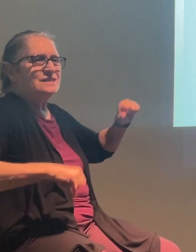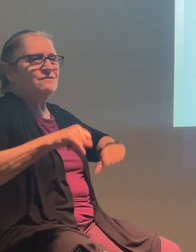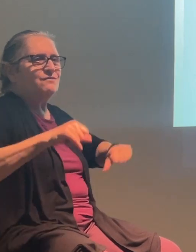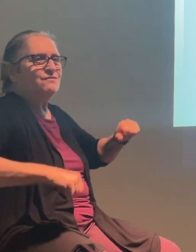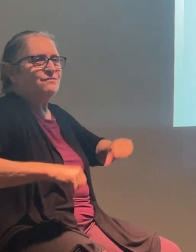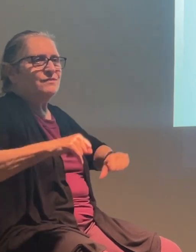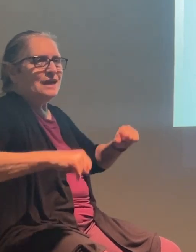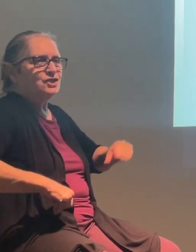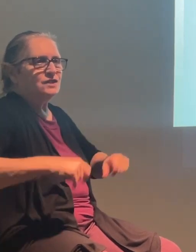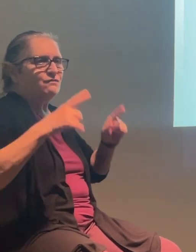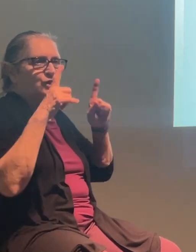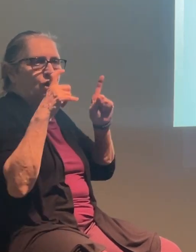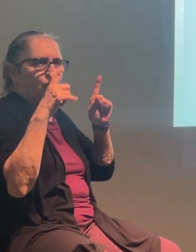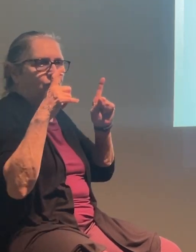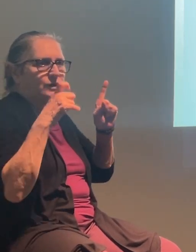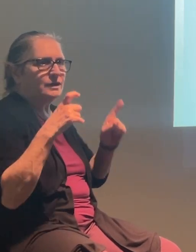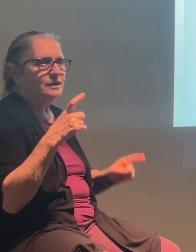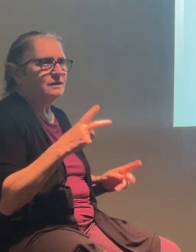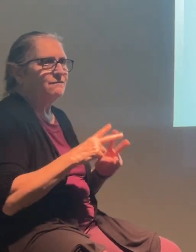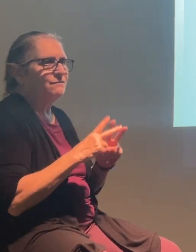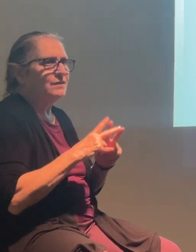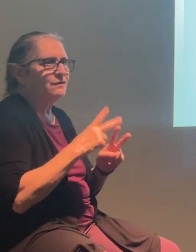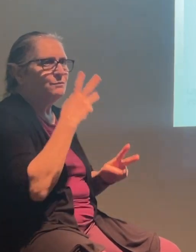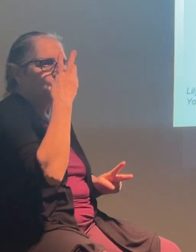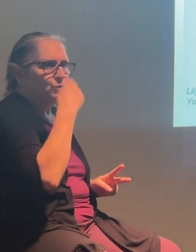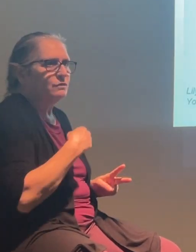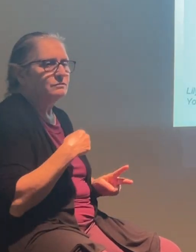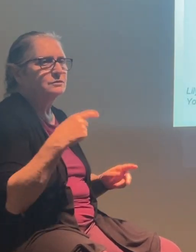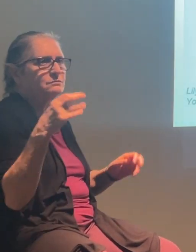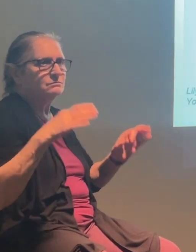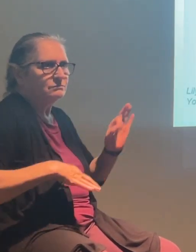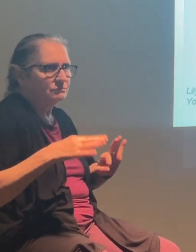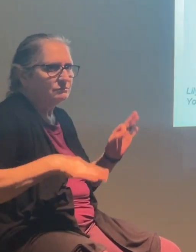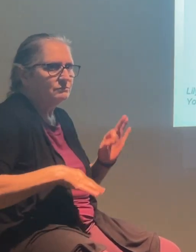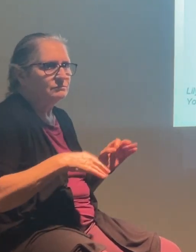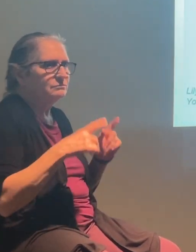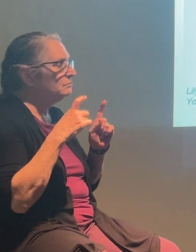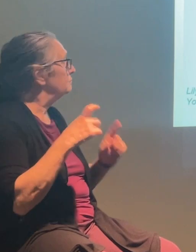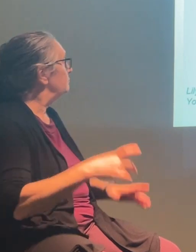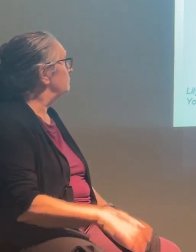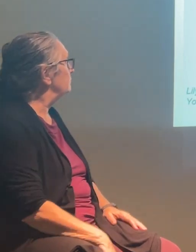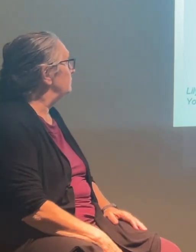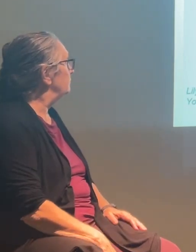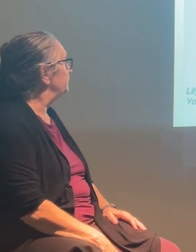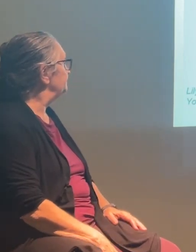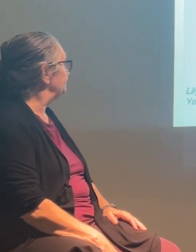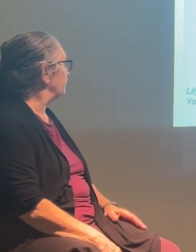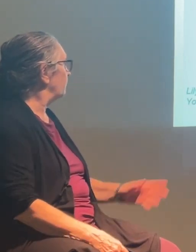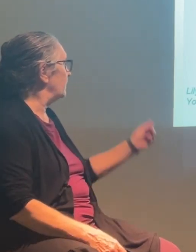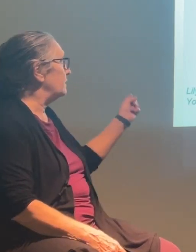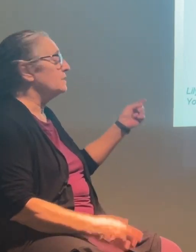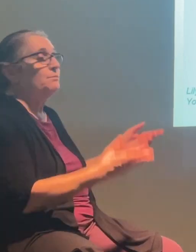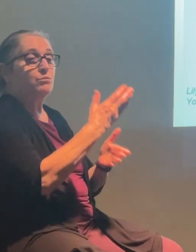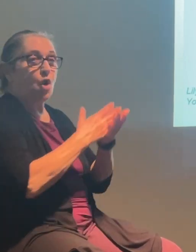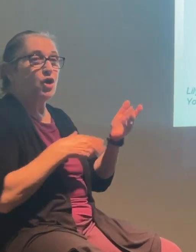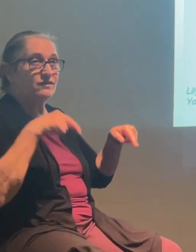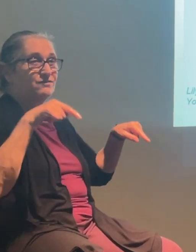It's fashion photography, a very beautiful fashion photo. This is part of their collection.